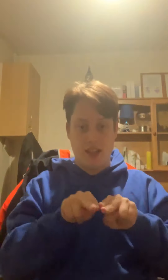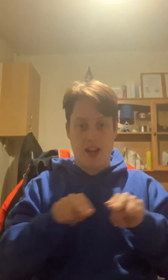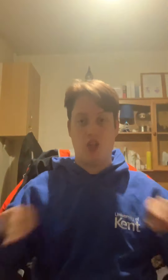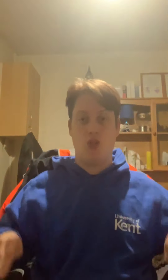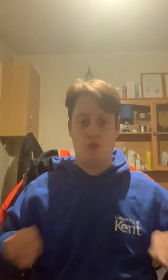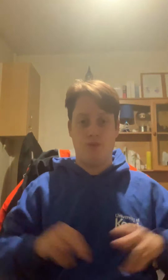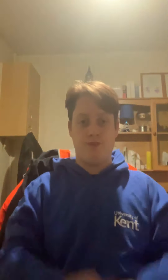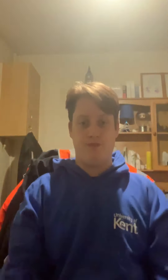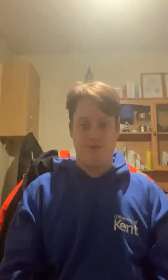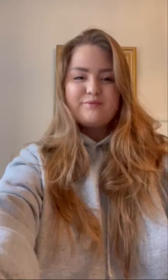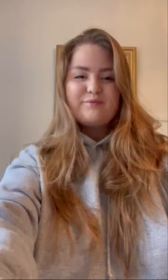International.